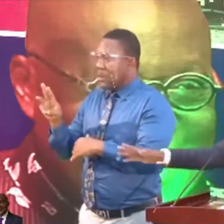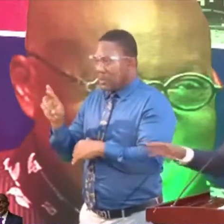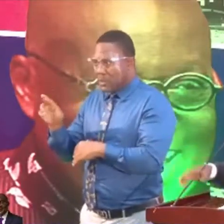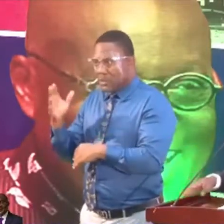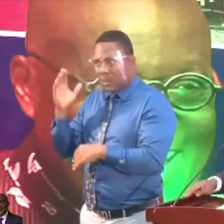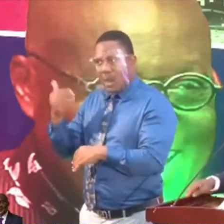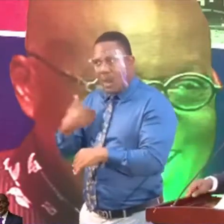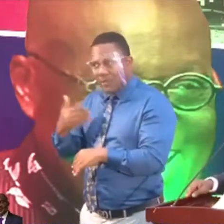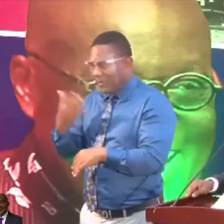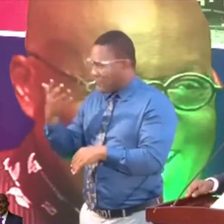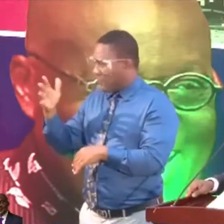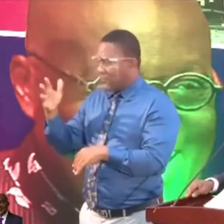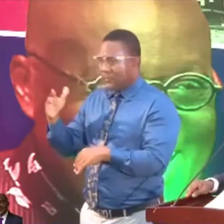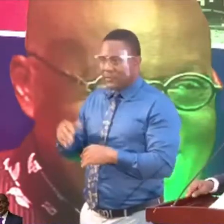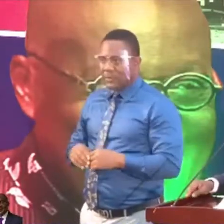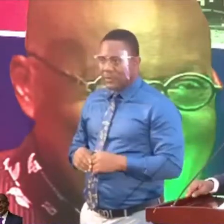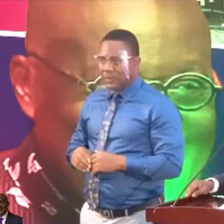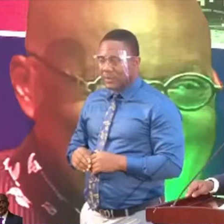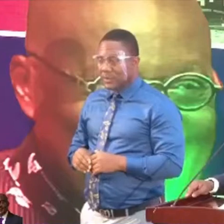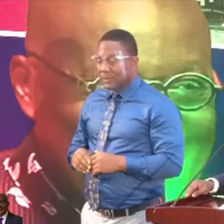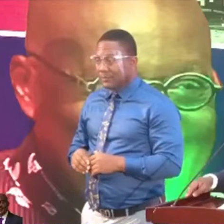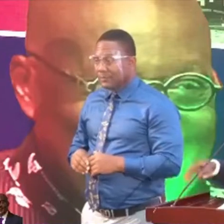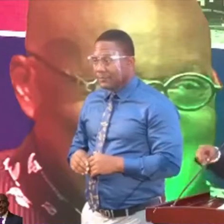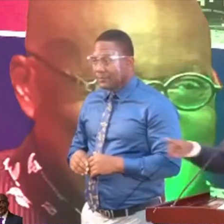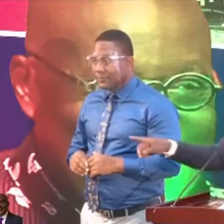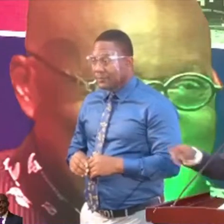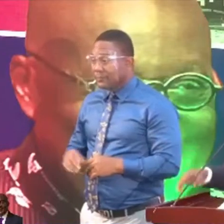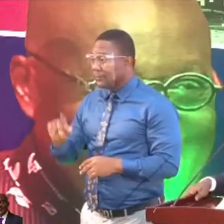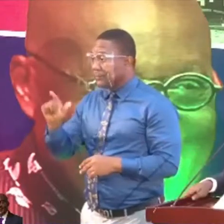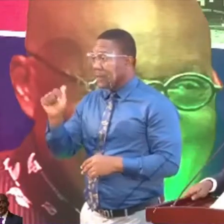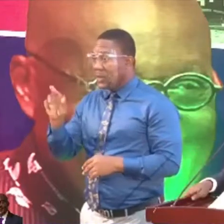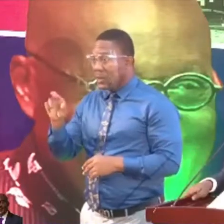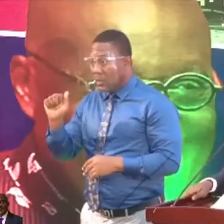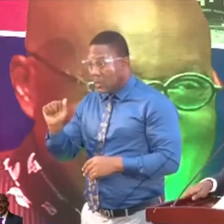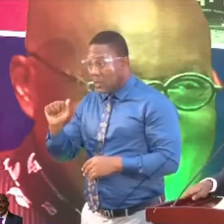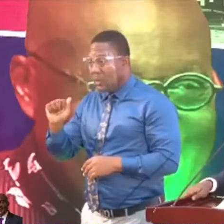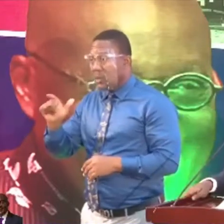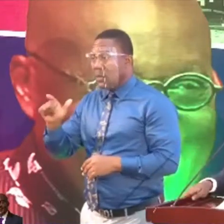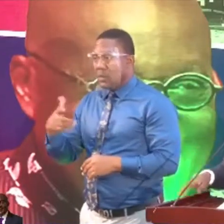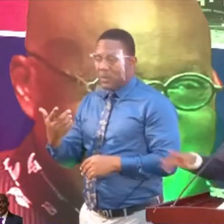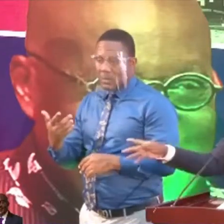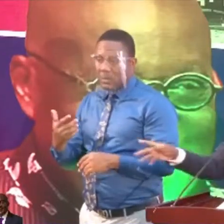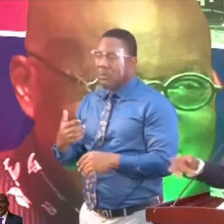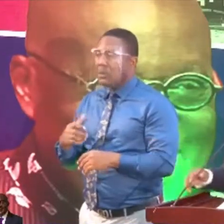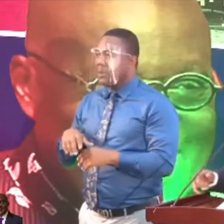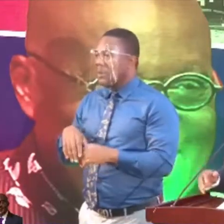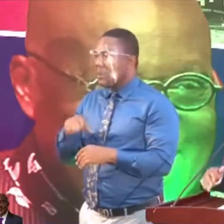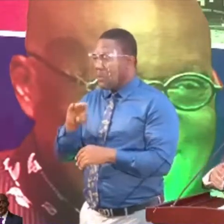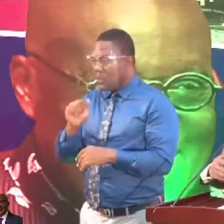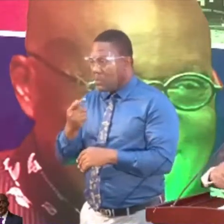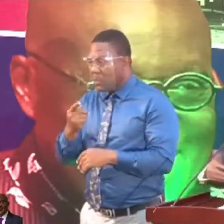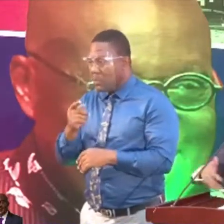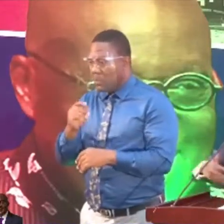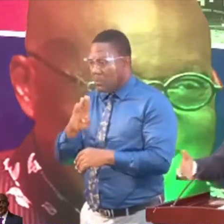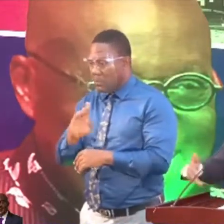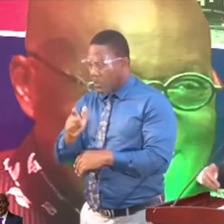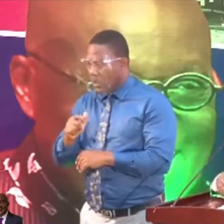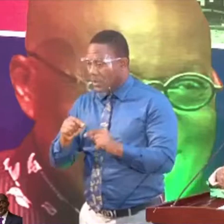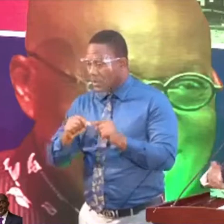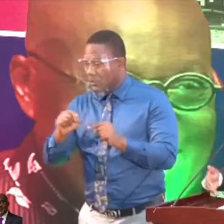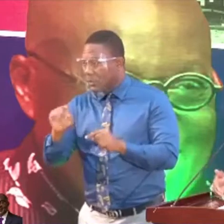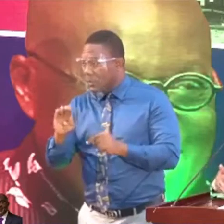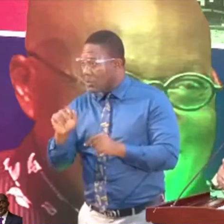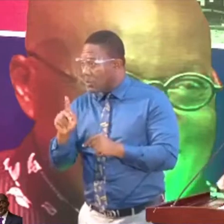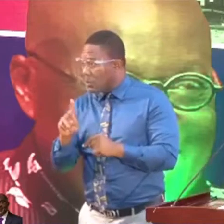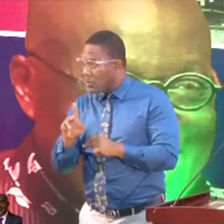already got the Laura to Hamile Road. We will complete the Bolga to Boku Road for Upper East, and what we would have done in